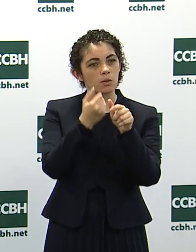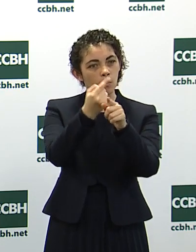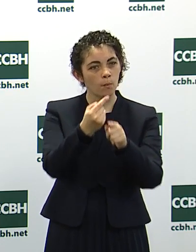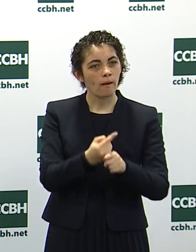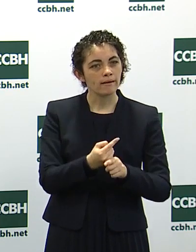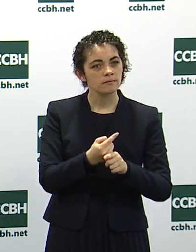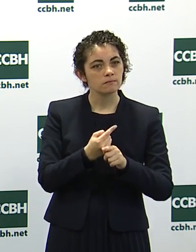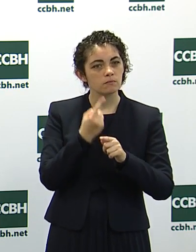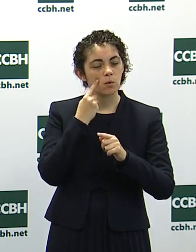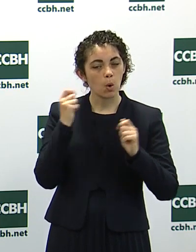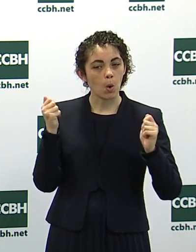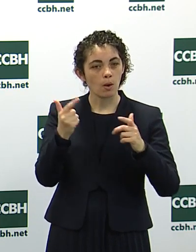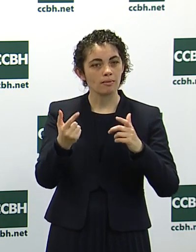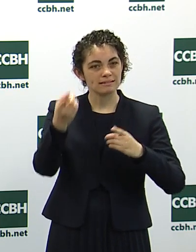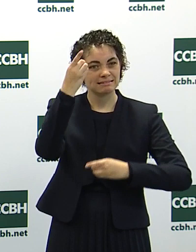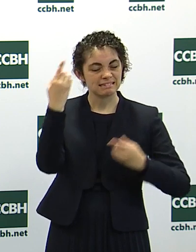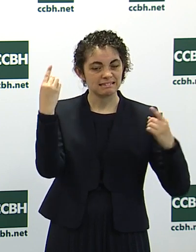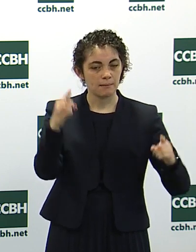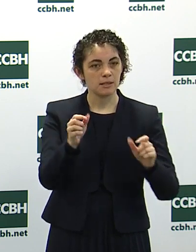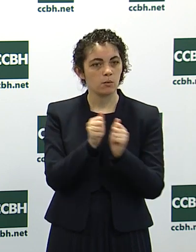of the epidemic on mortality.